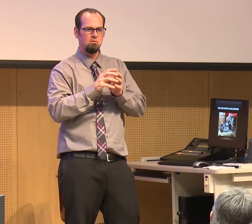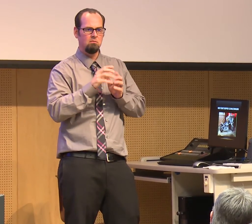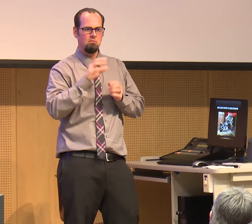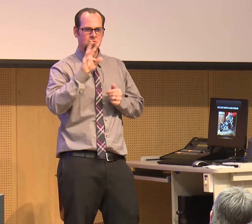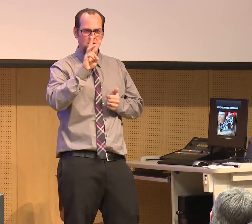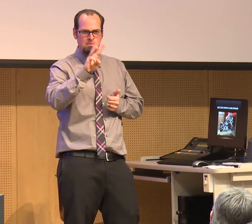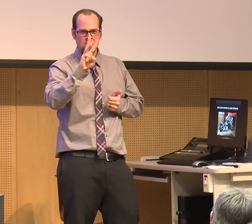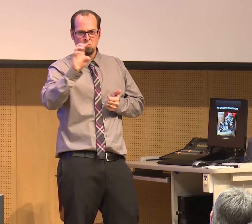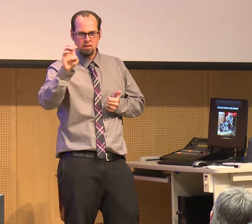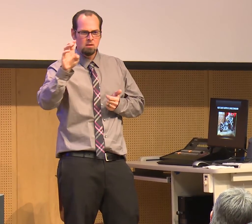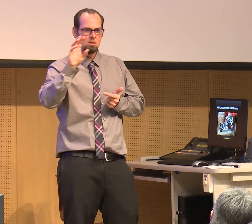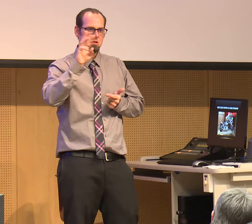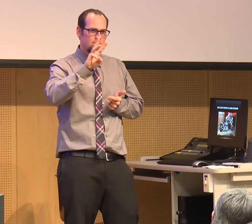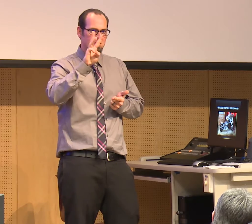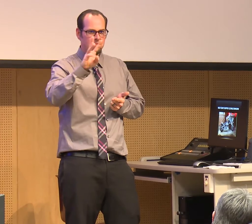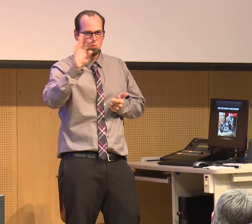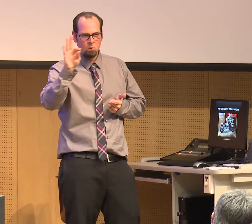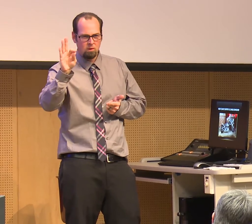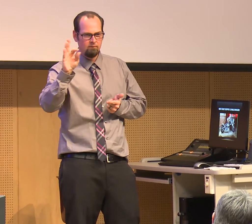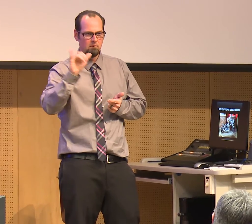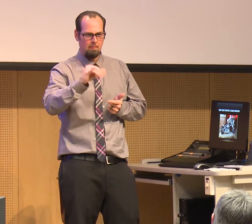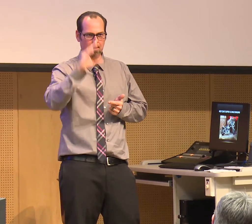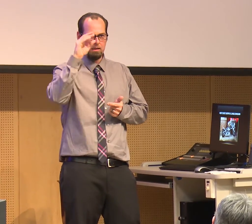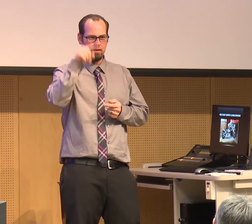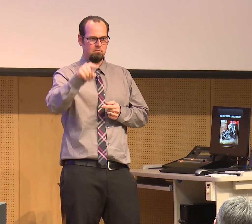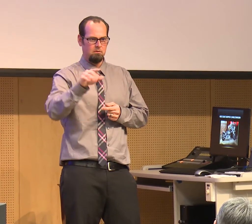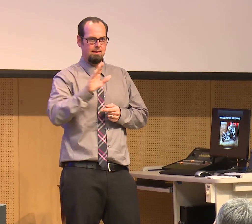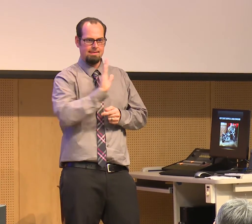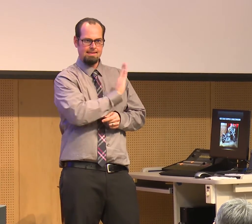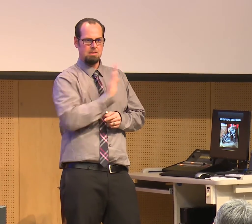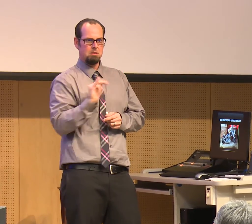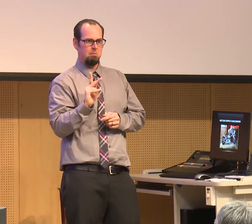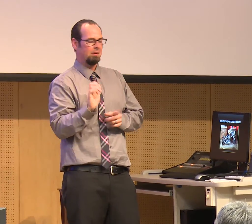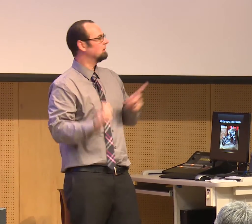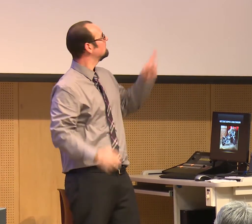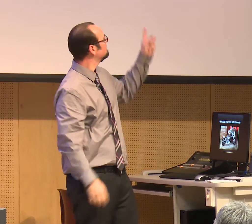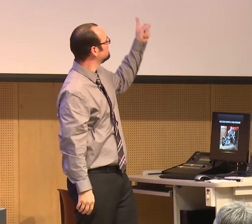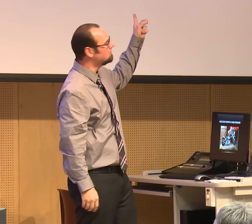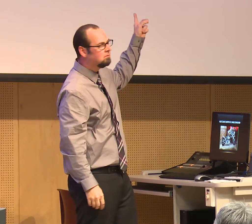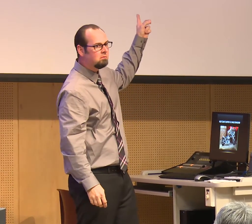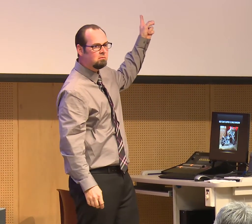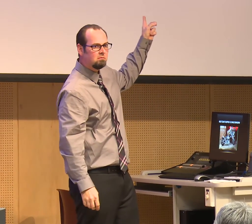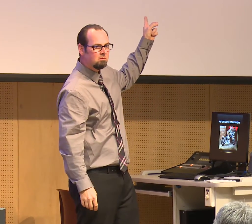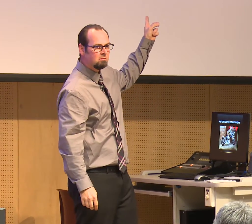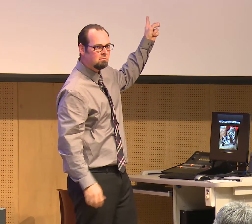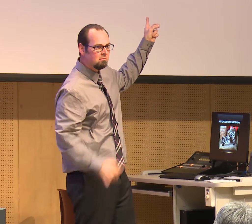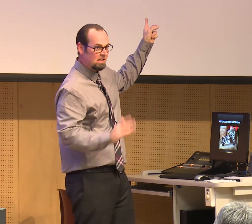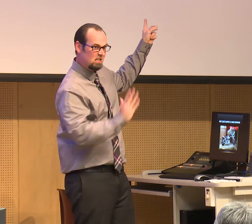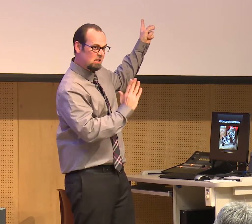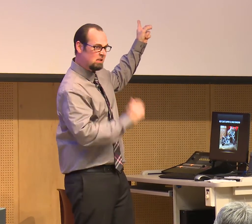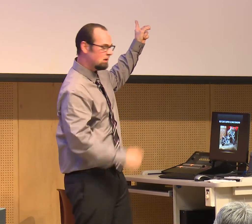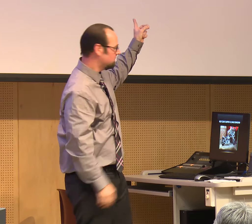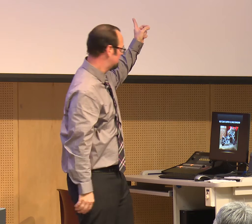the owner of the World Wrestling Entertainment, World Wrestling Foundation. That's his motorcycle.